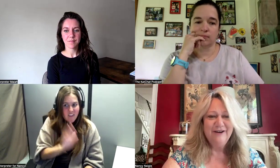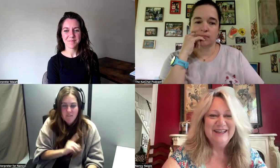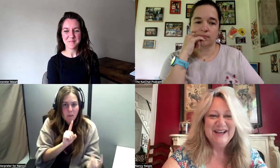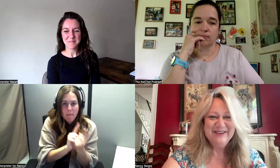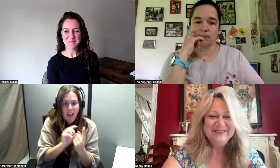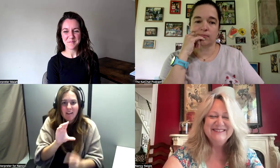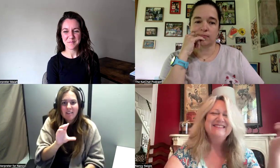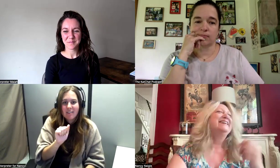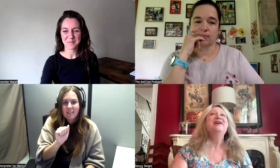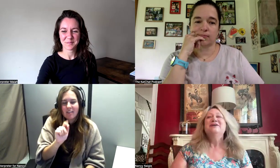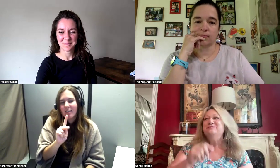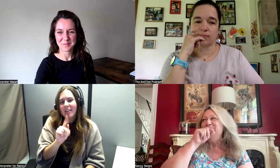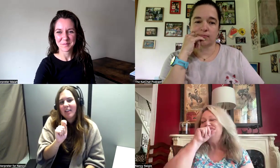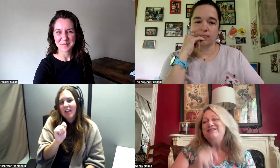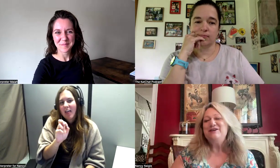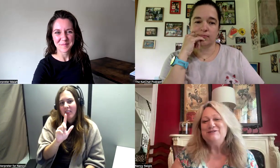now.